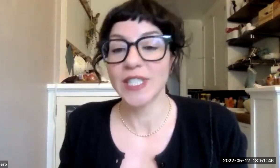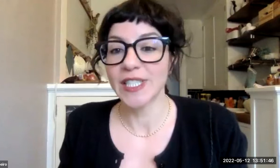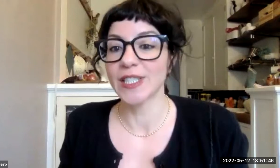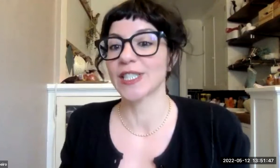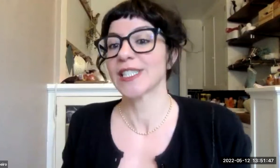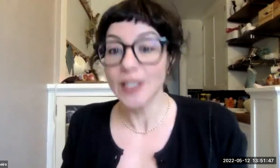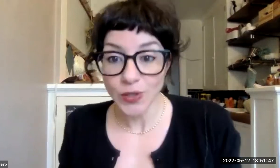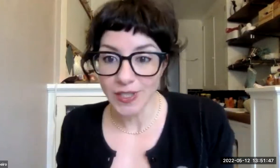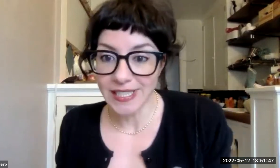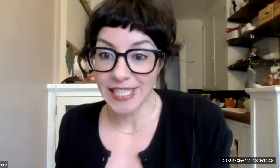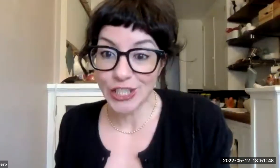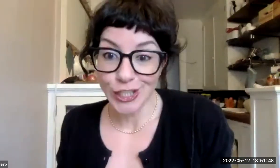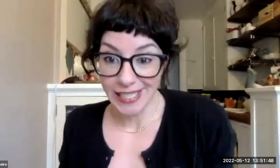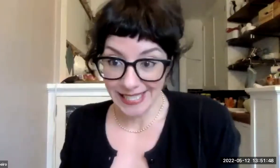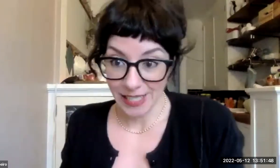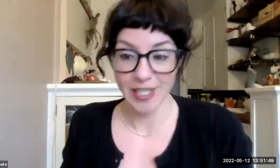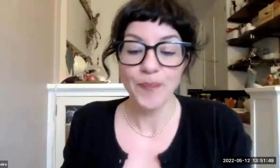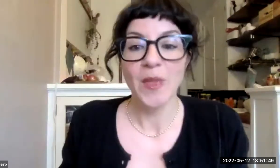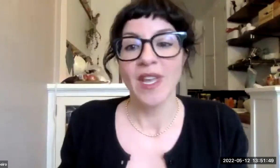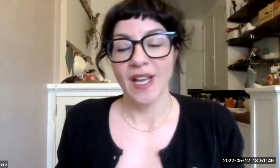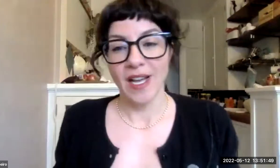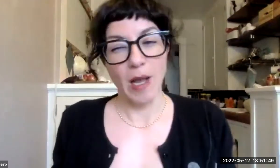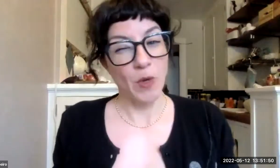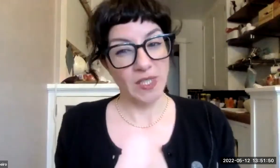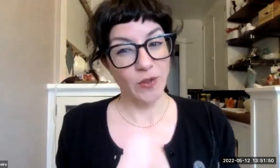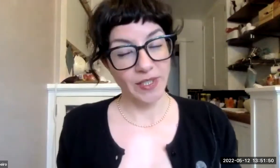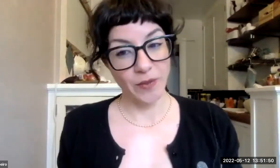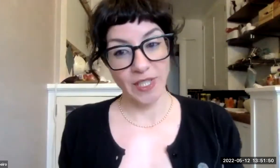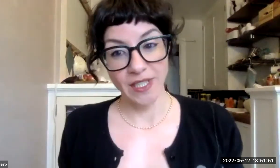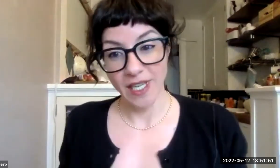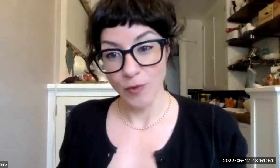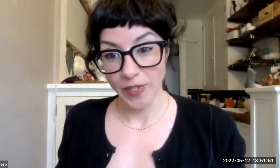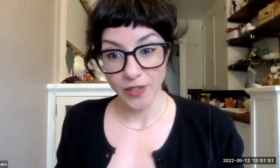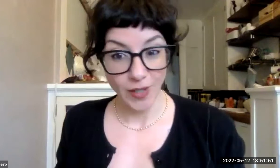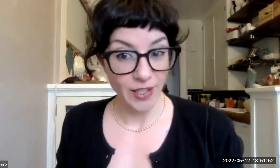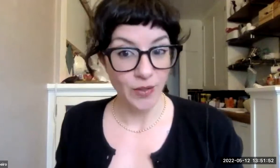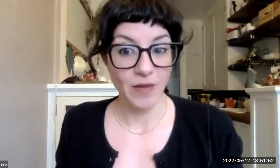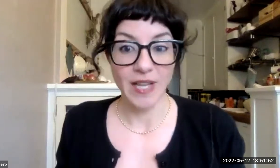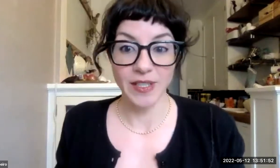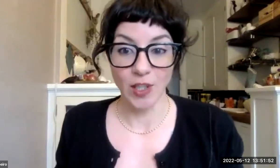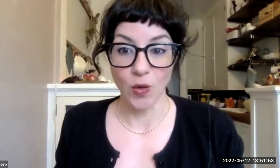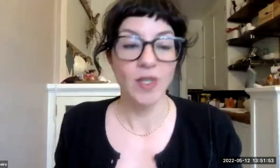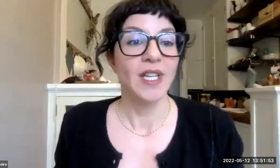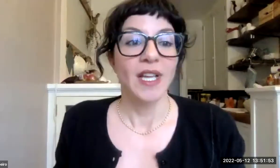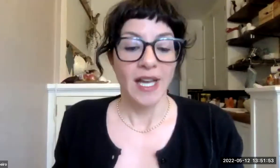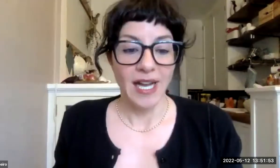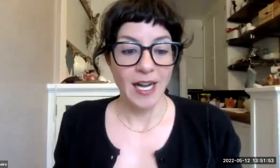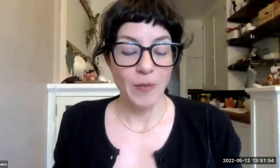anti-racist, curricular, institutionalization, et cetera. I'm mostly going to read. I'm going to try to do it rather